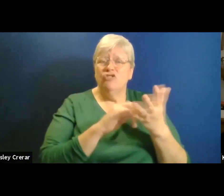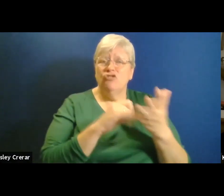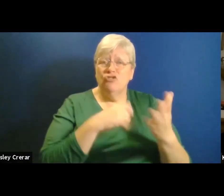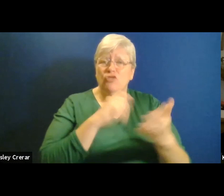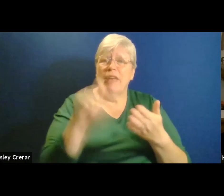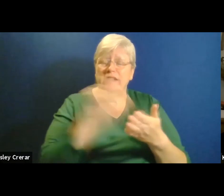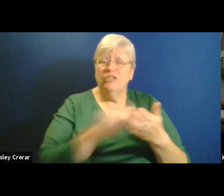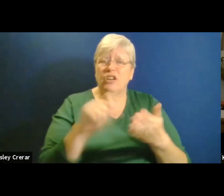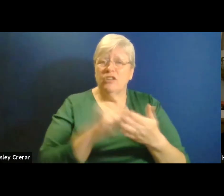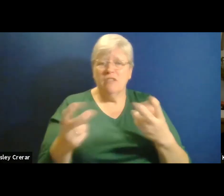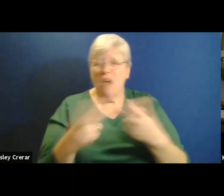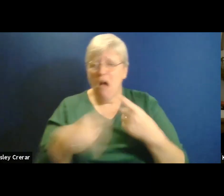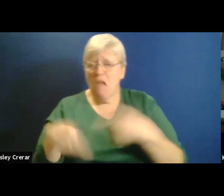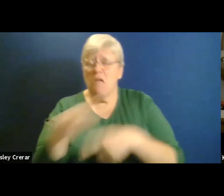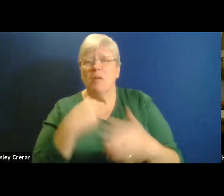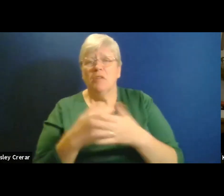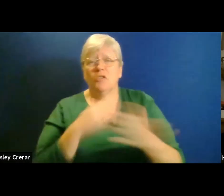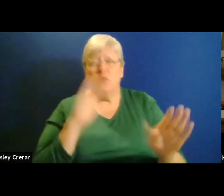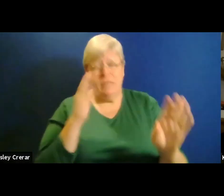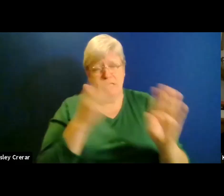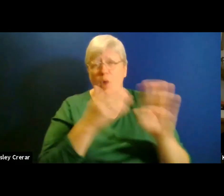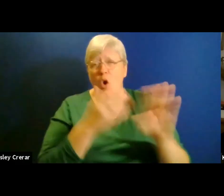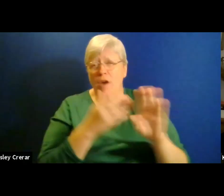some pedantic souls who